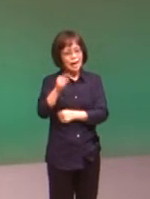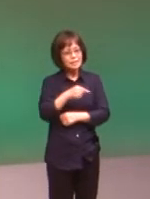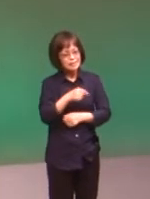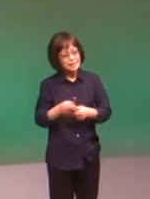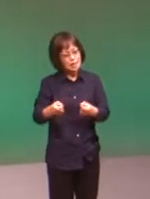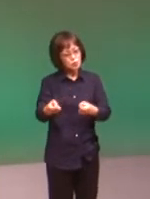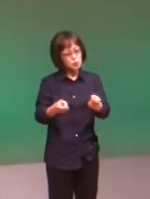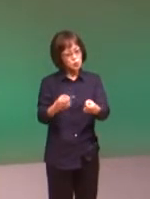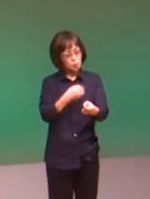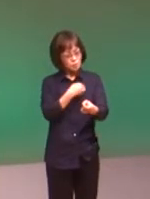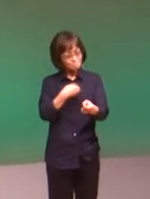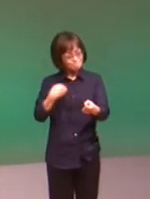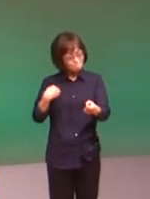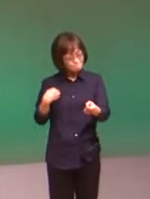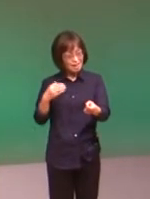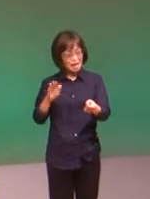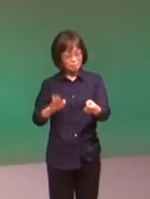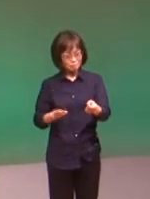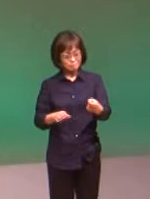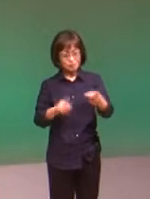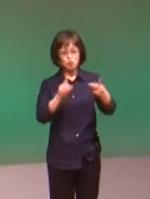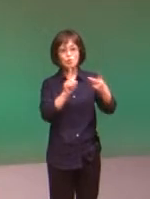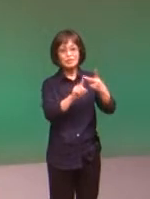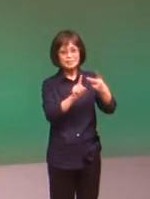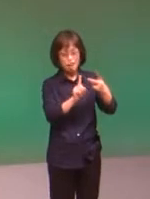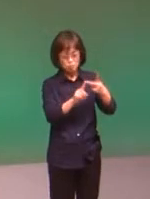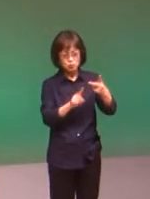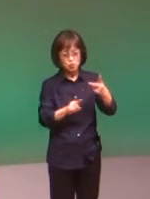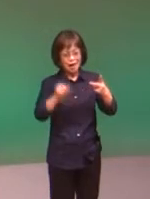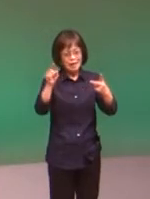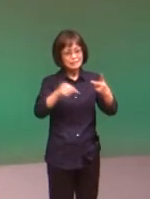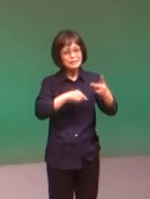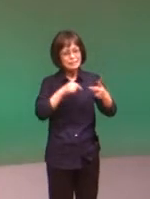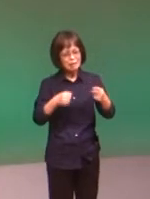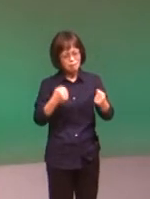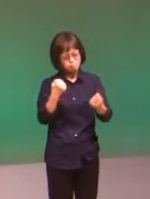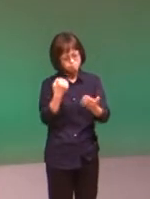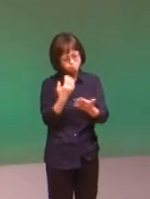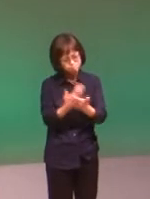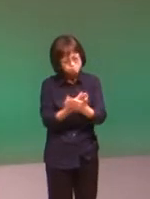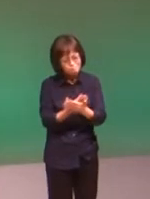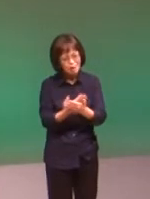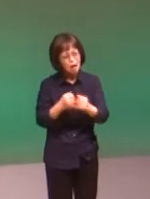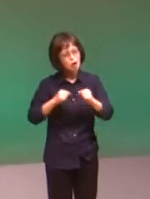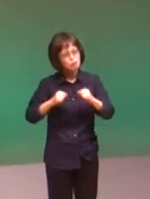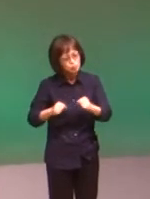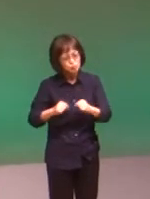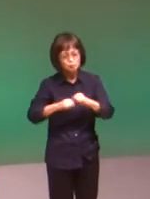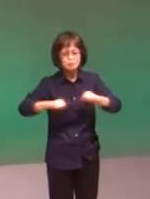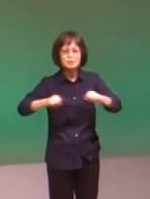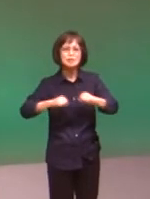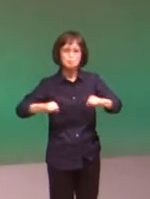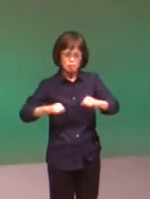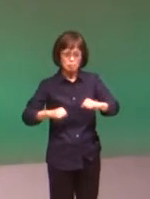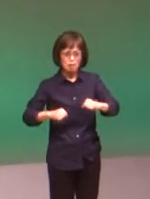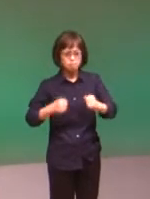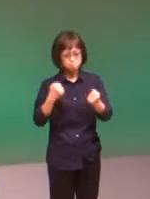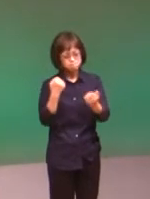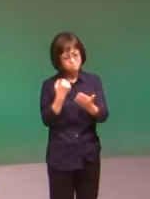control. Wisdom says that humans are fallible creatures subject to error.